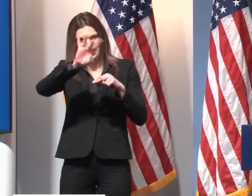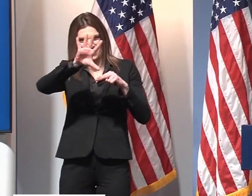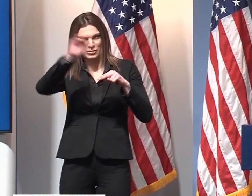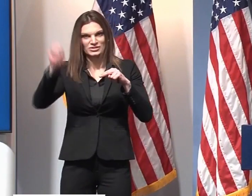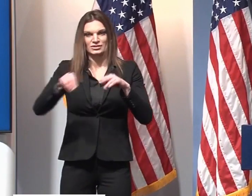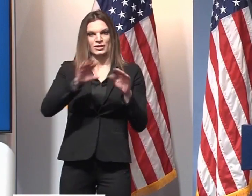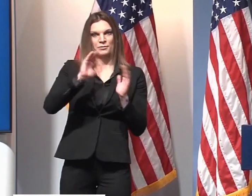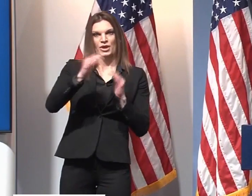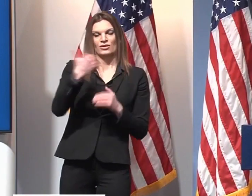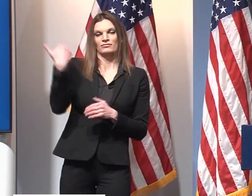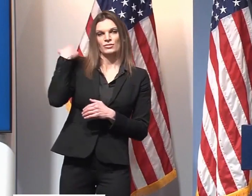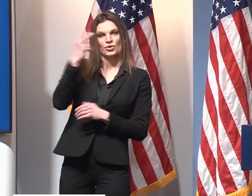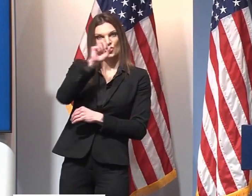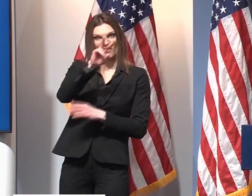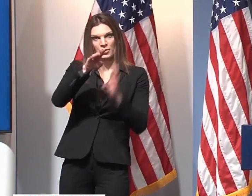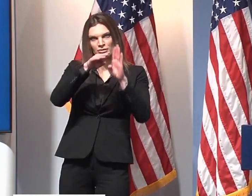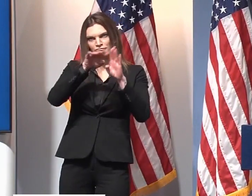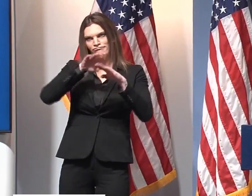peak.